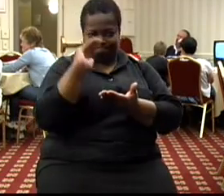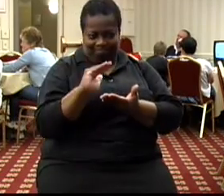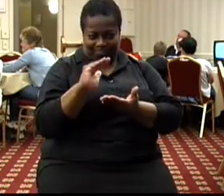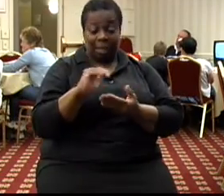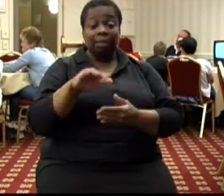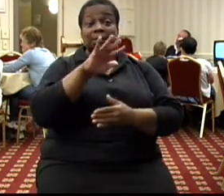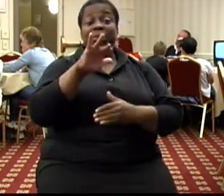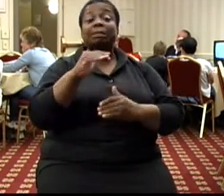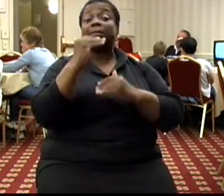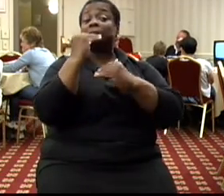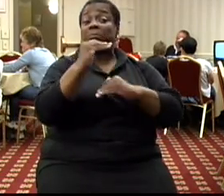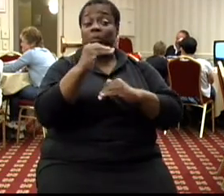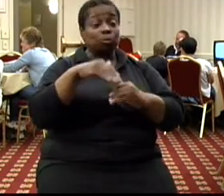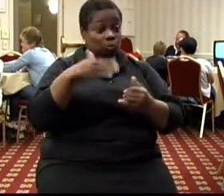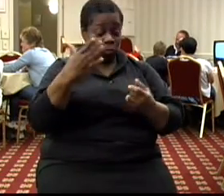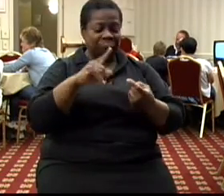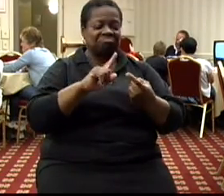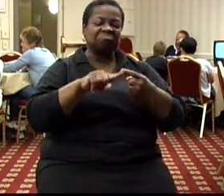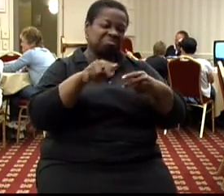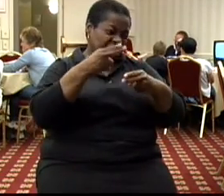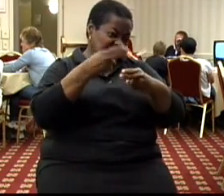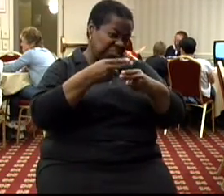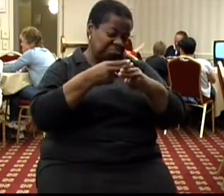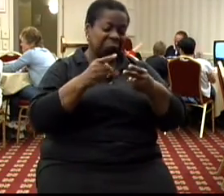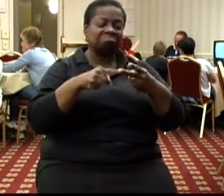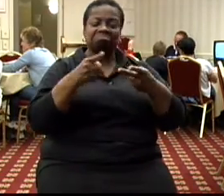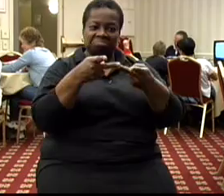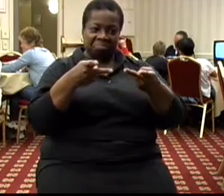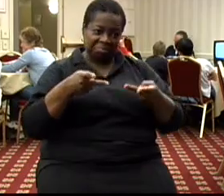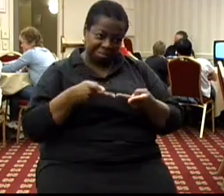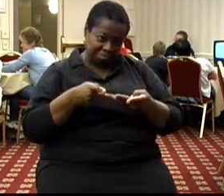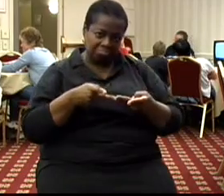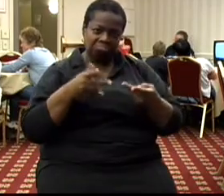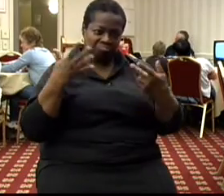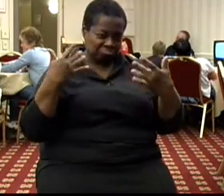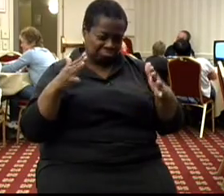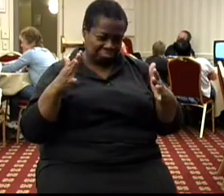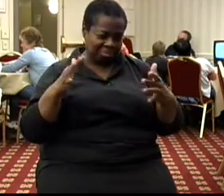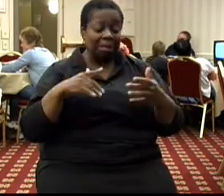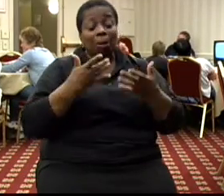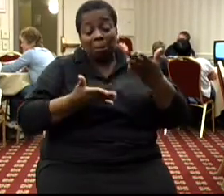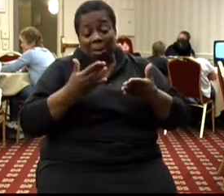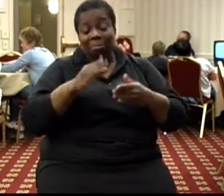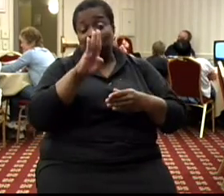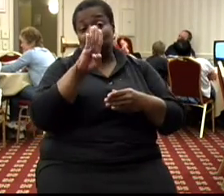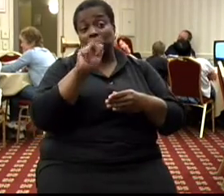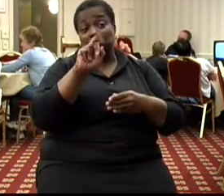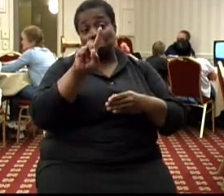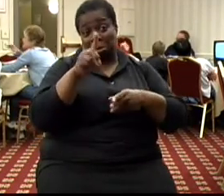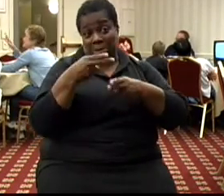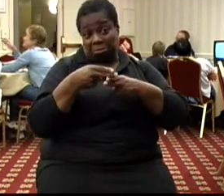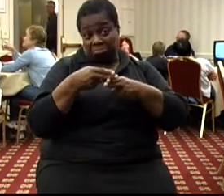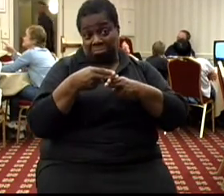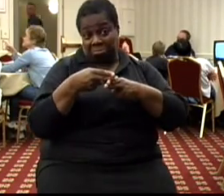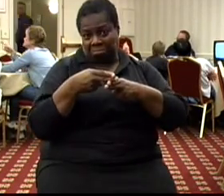use a high degree of fingerspelling. Try to lessen that to proper names, places, things of that nature. Perhaps a brand